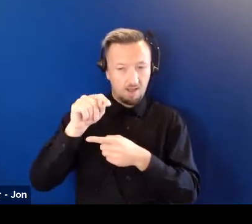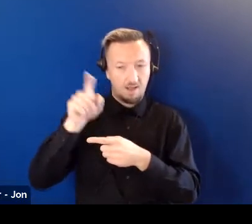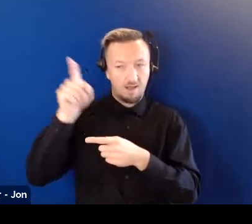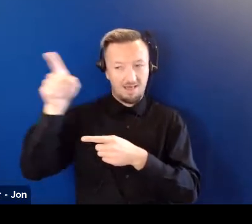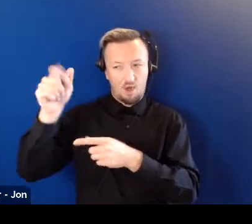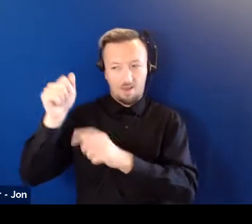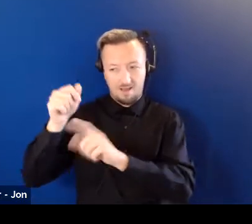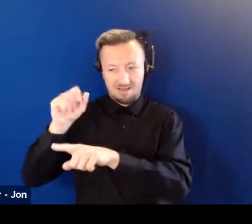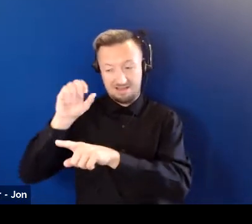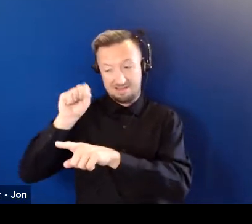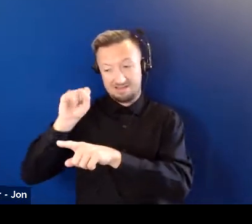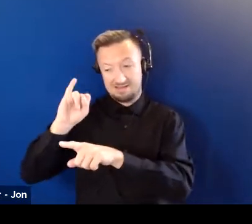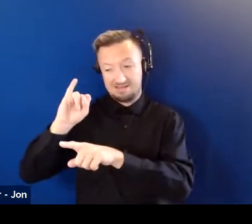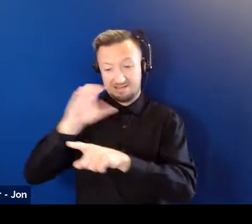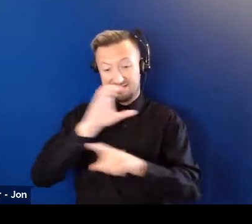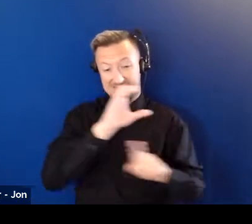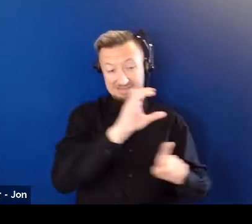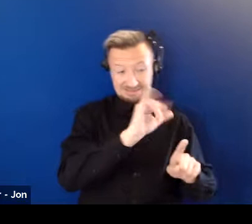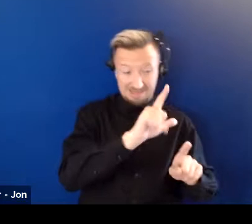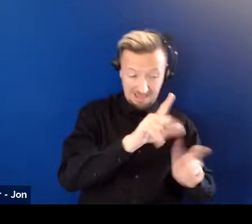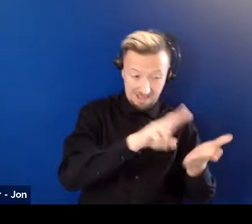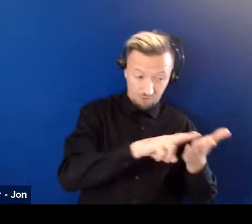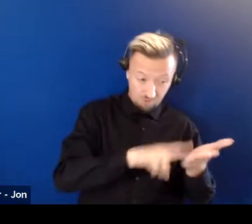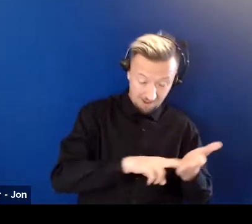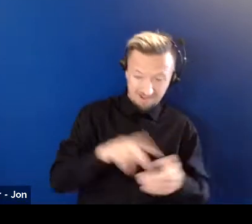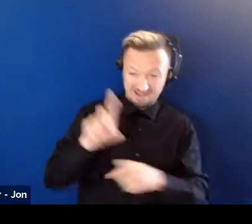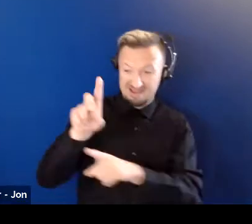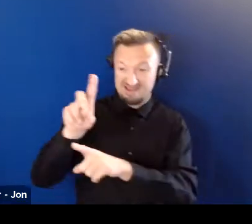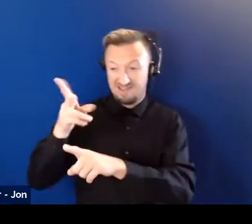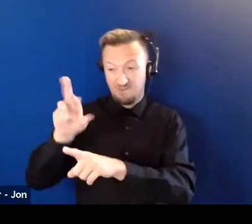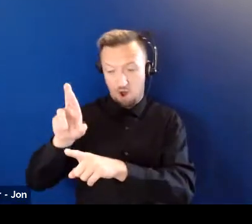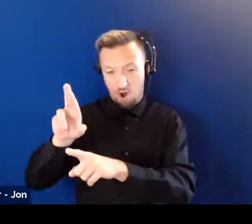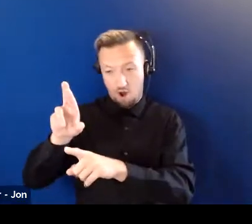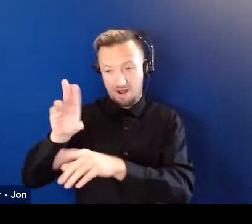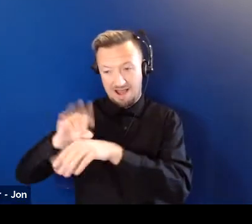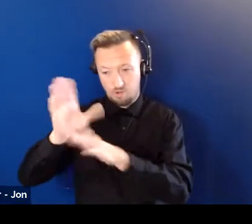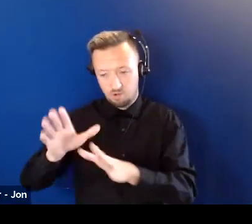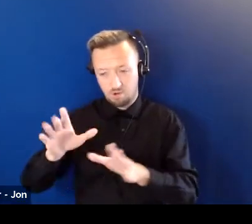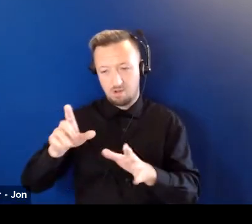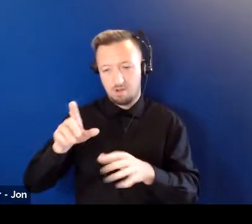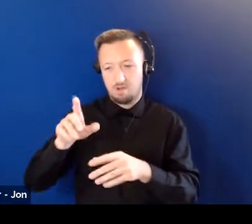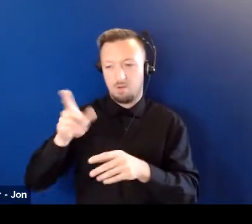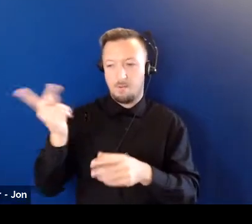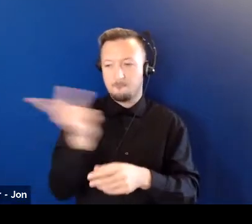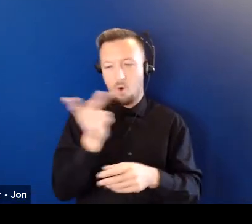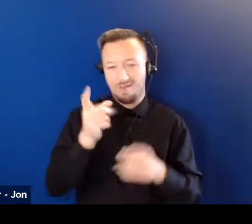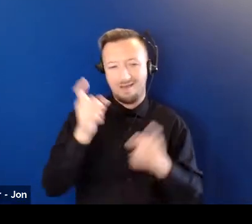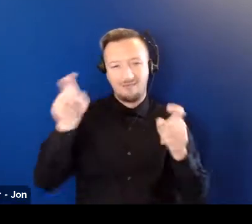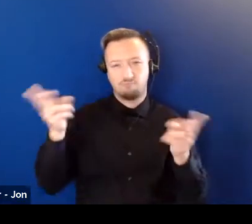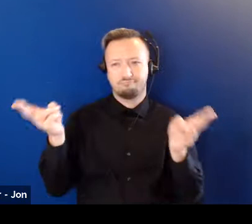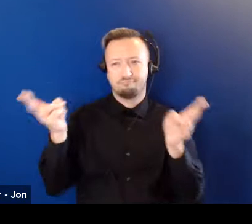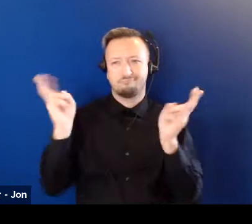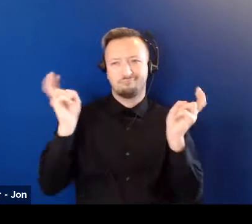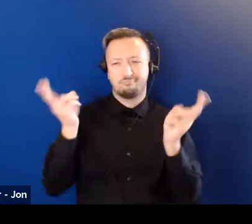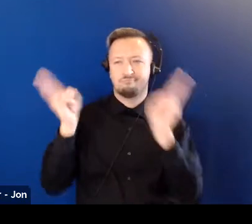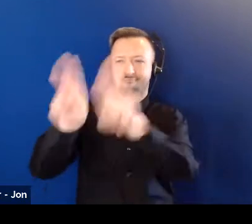DVR counselors, the managers were really being told, you know, this is a buy-in that we're getting to. And so that there is, in essence, a